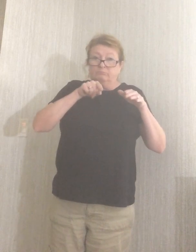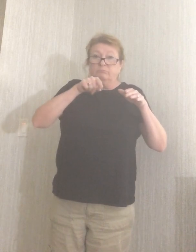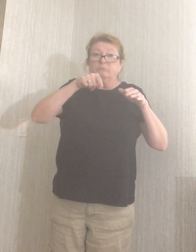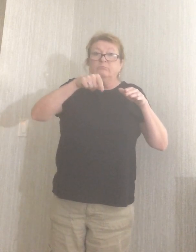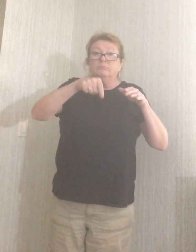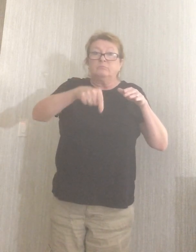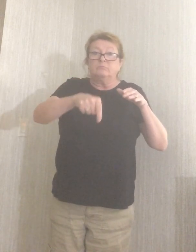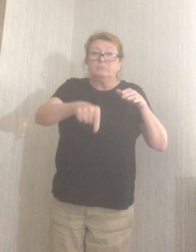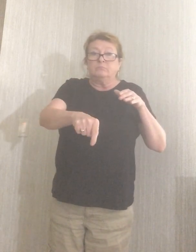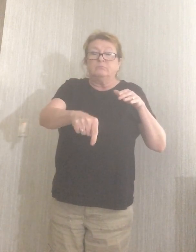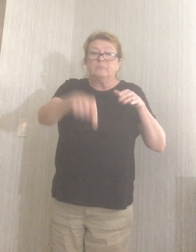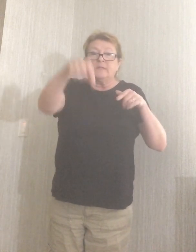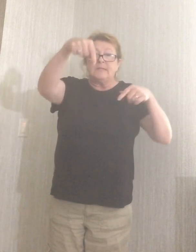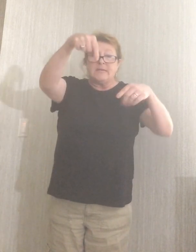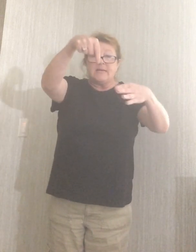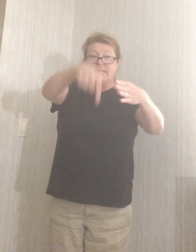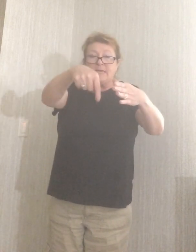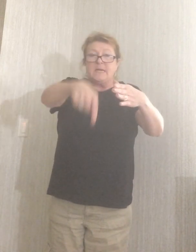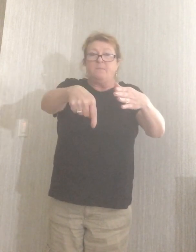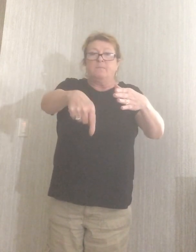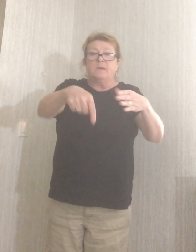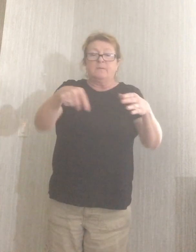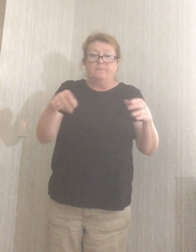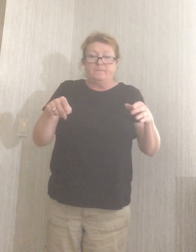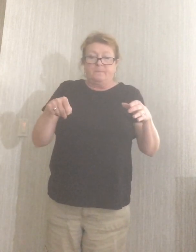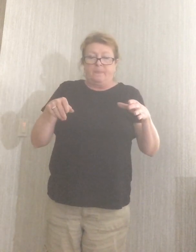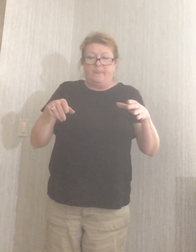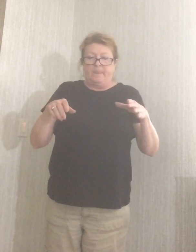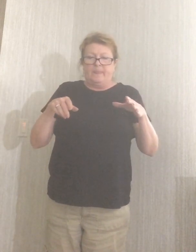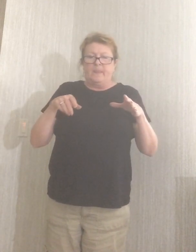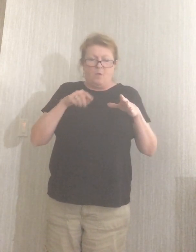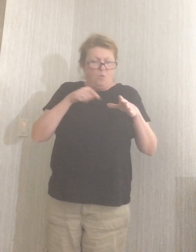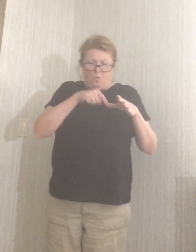The shallowness of the water makes it very blue.